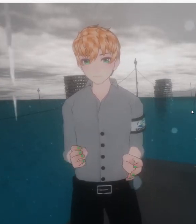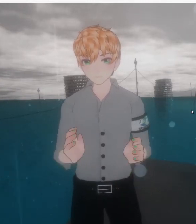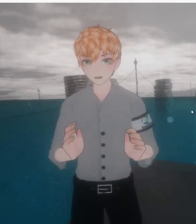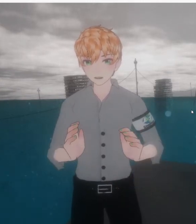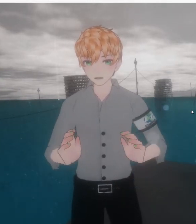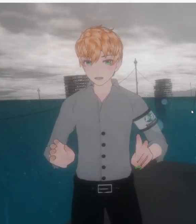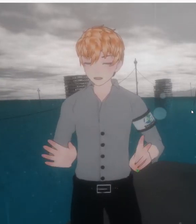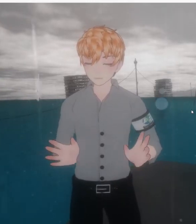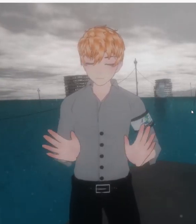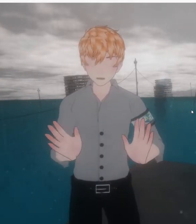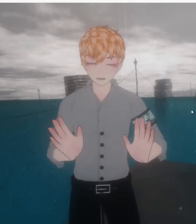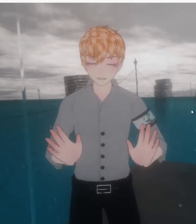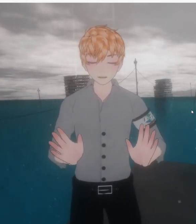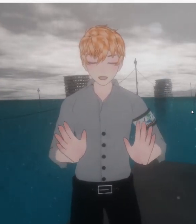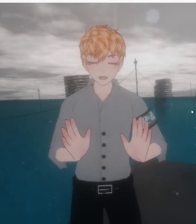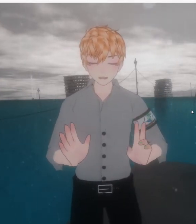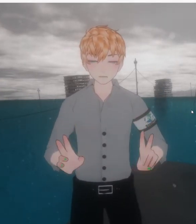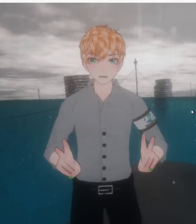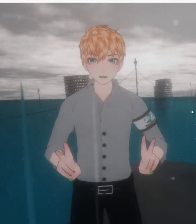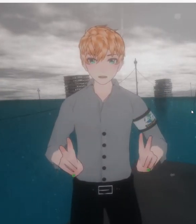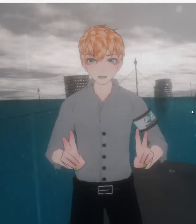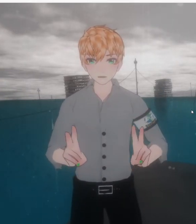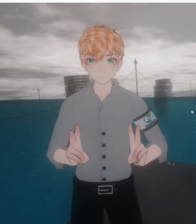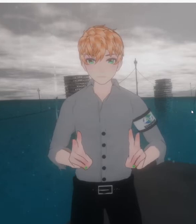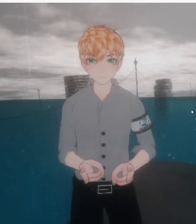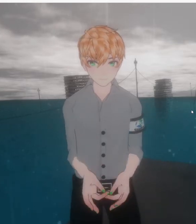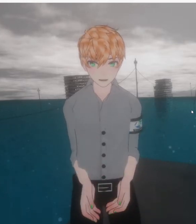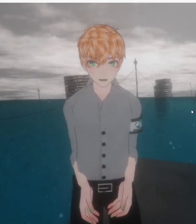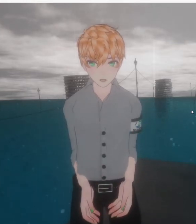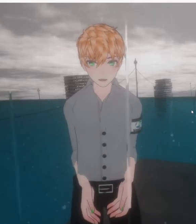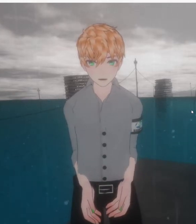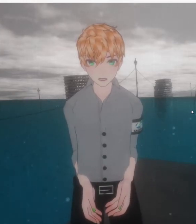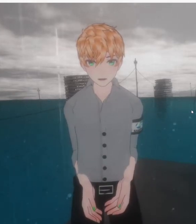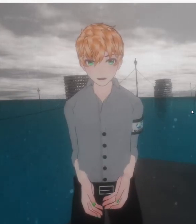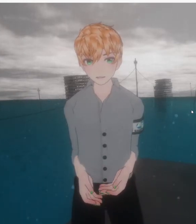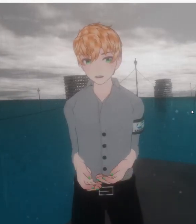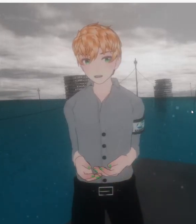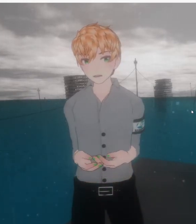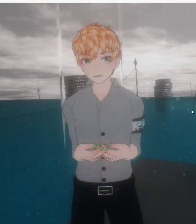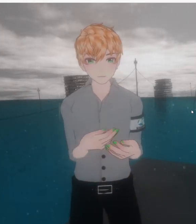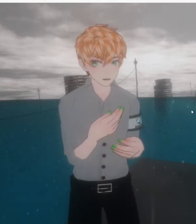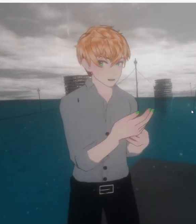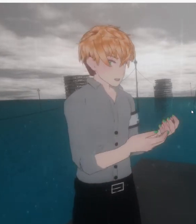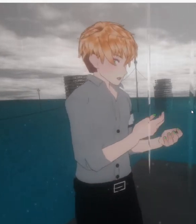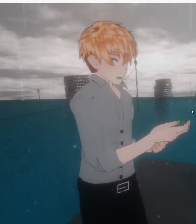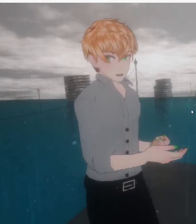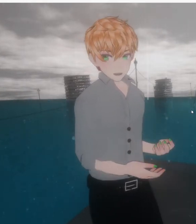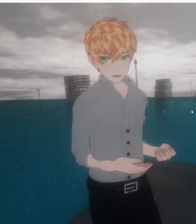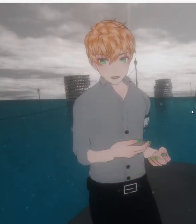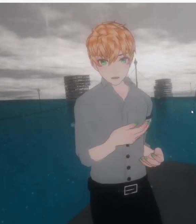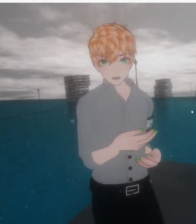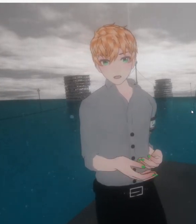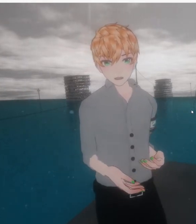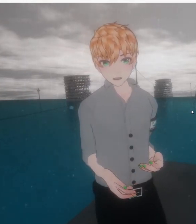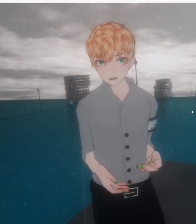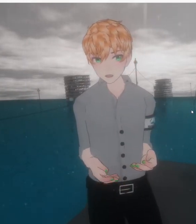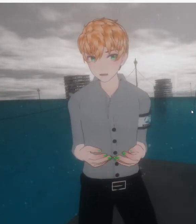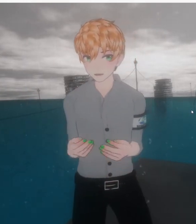and it's not a great situation that we're in today for like trying to connect to people in real life with